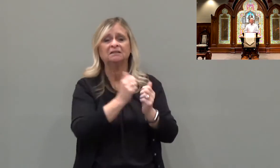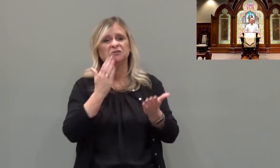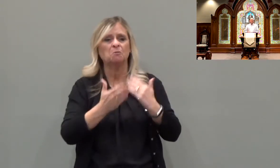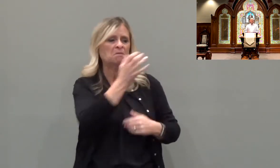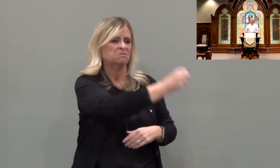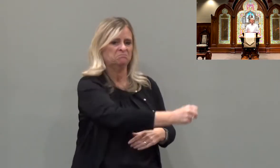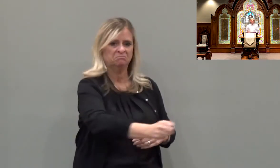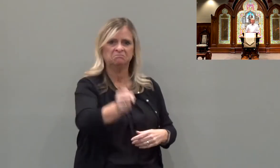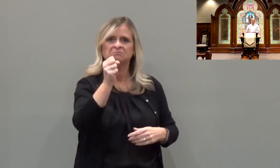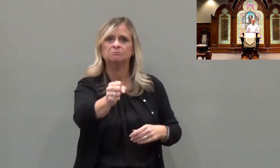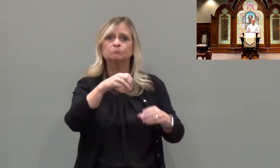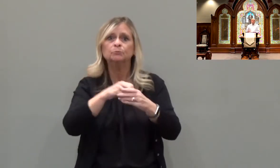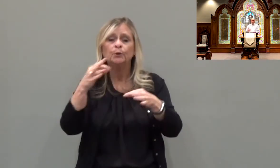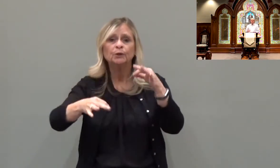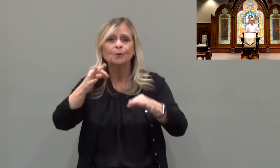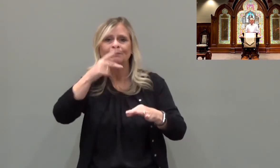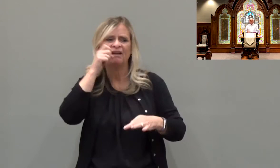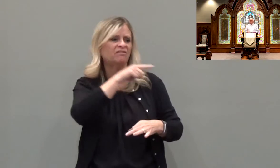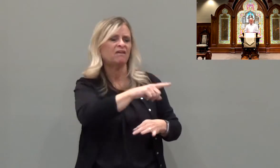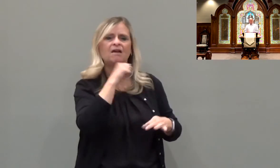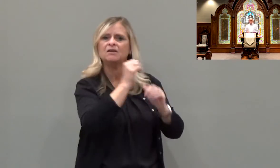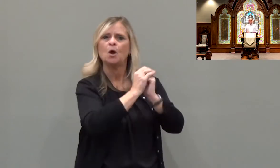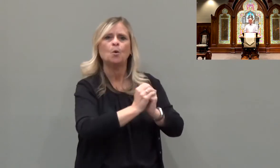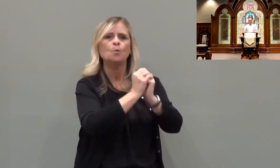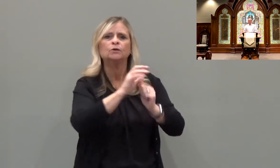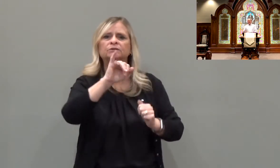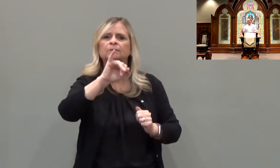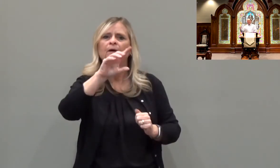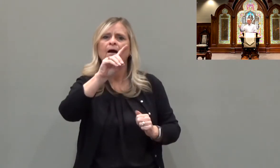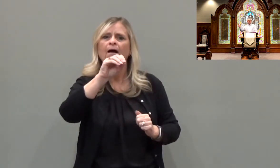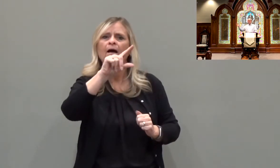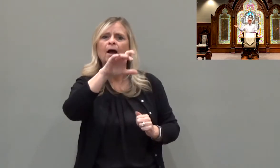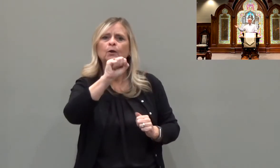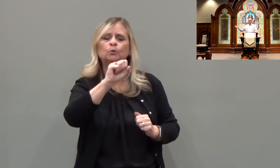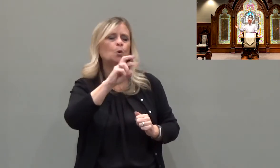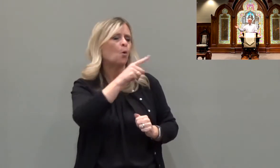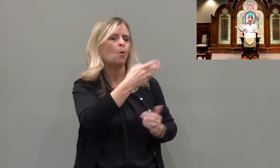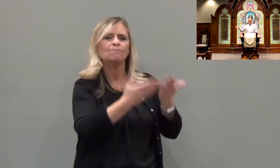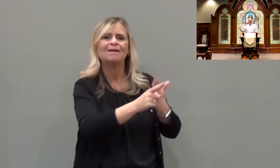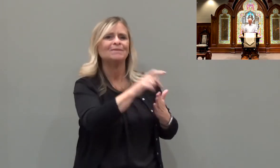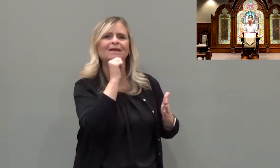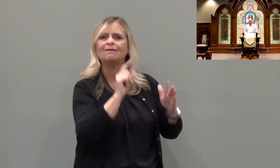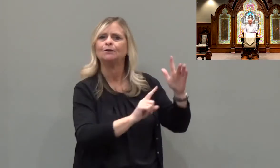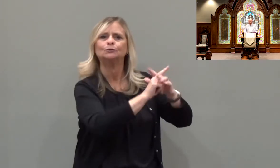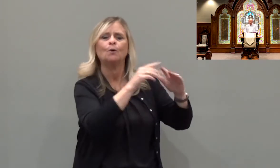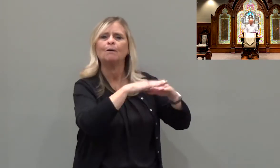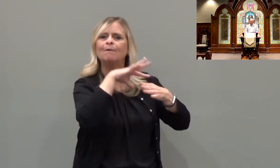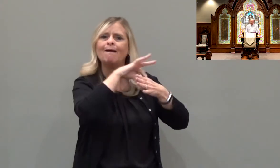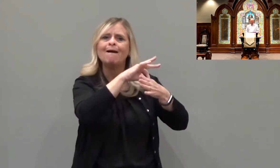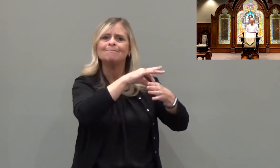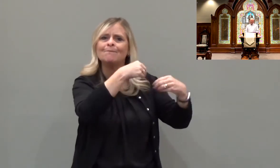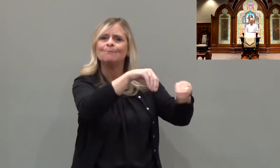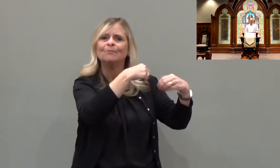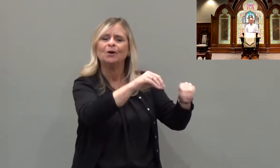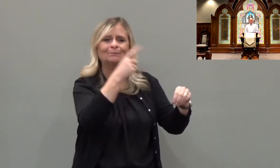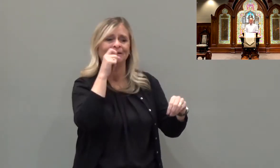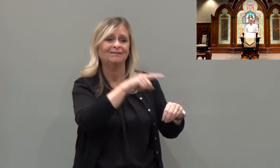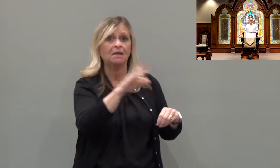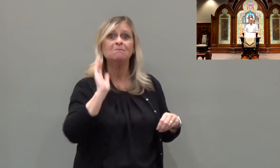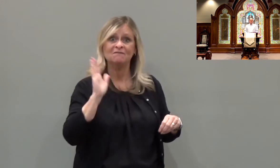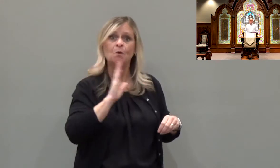court for no longer worshiping idols or not going to the meat market that they had gone to